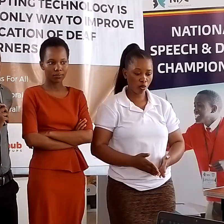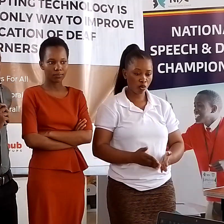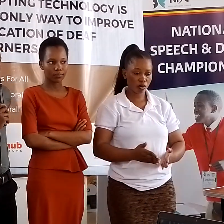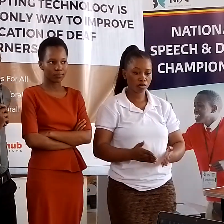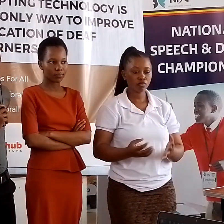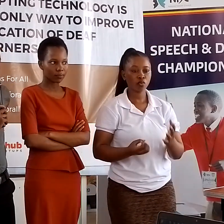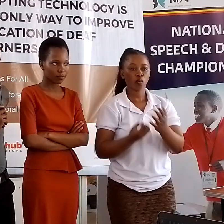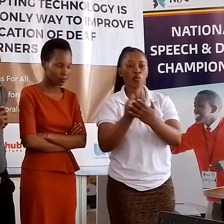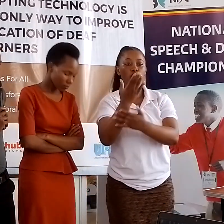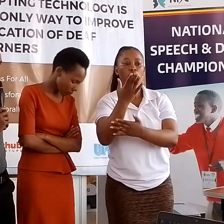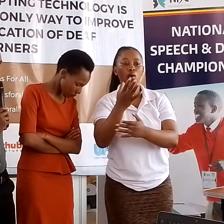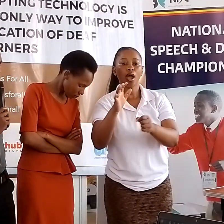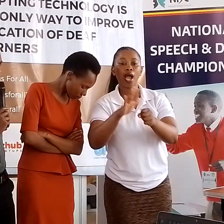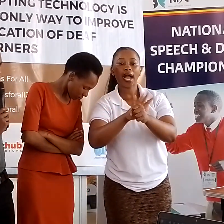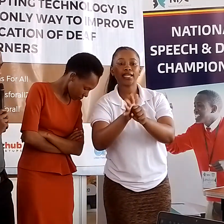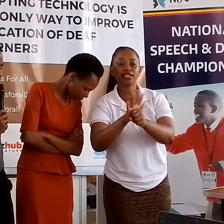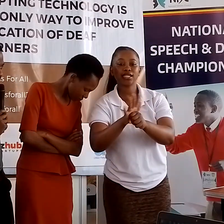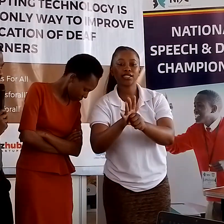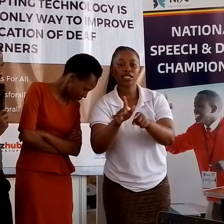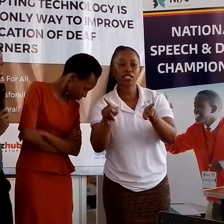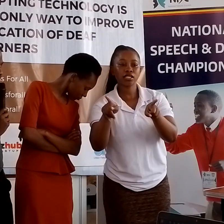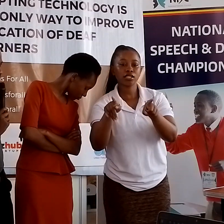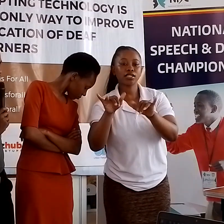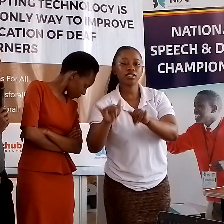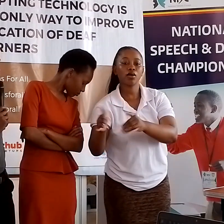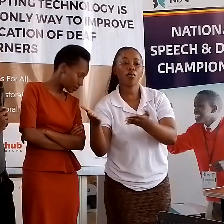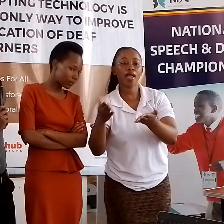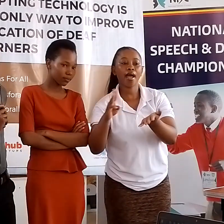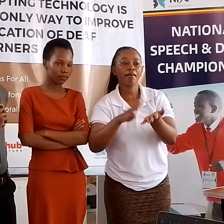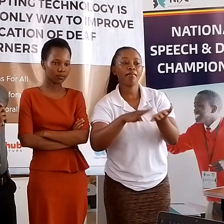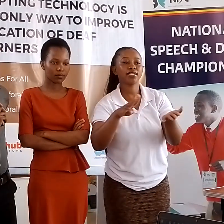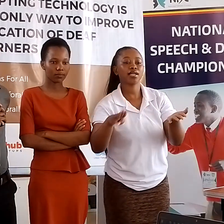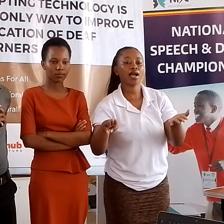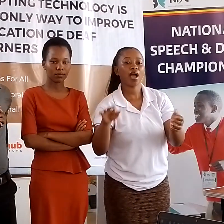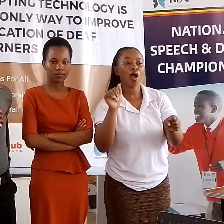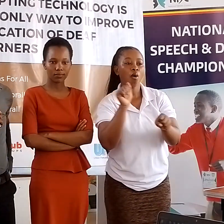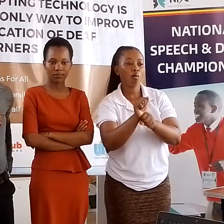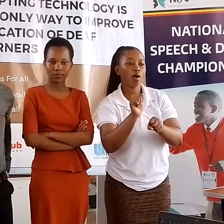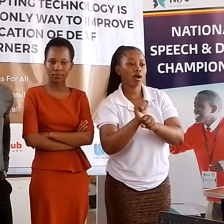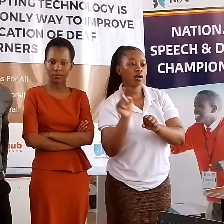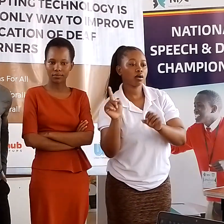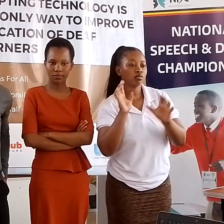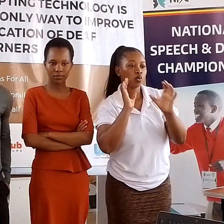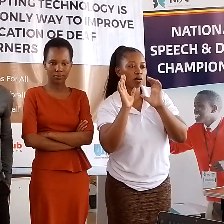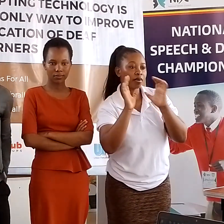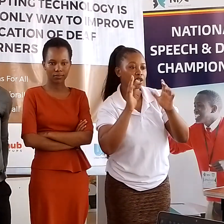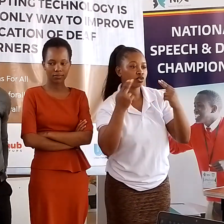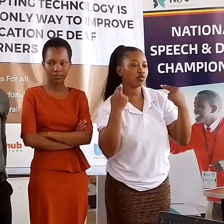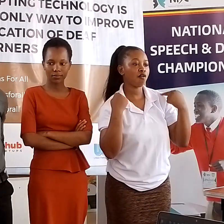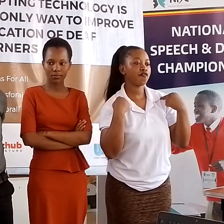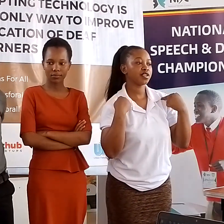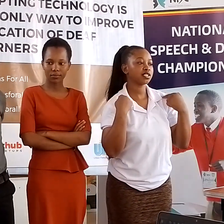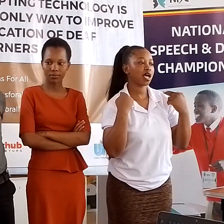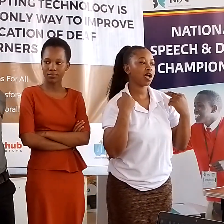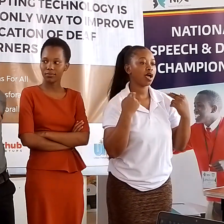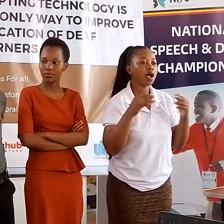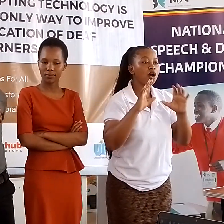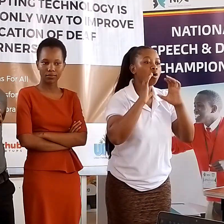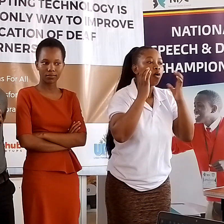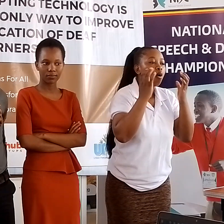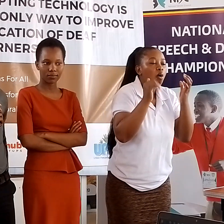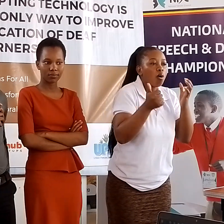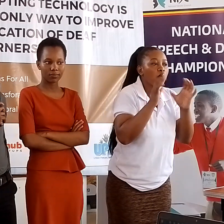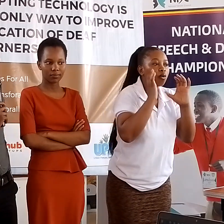Kasese. But I'm a resident in Masaka. I work as a communications officer or community